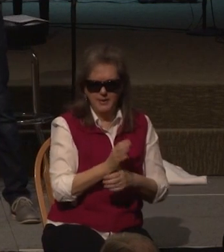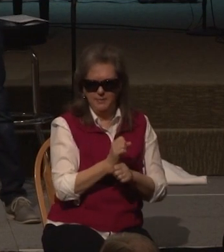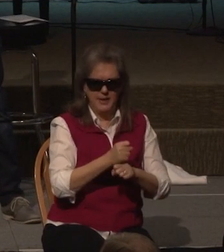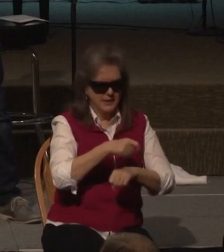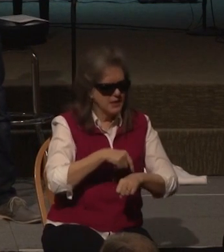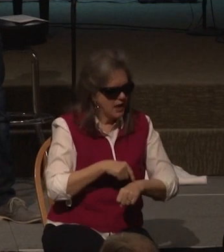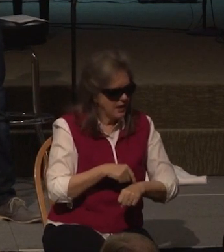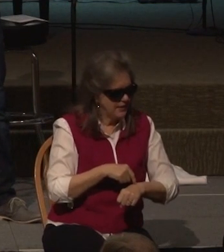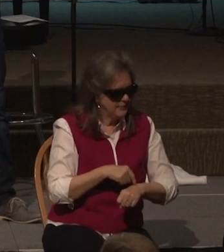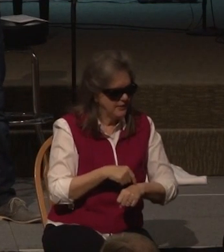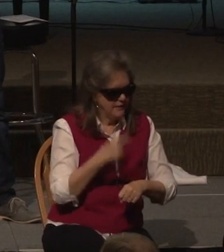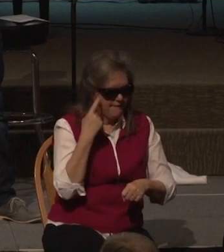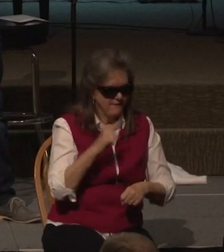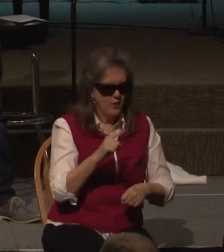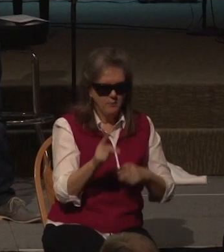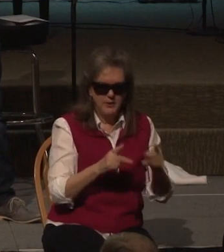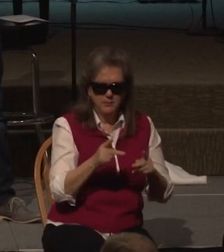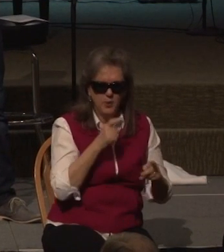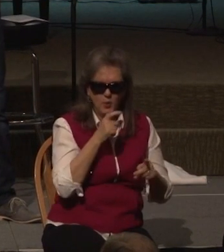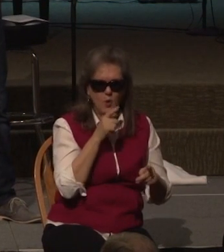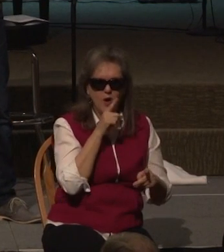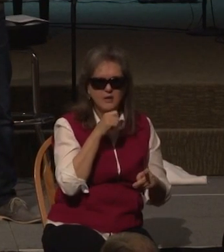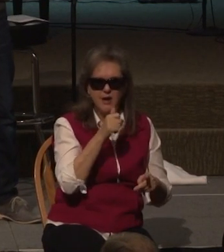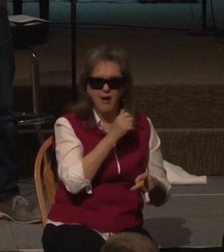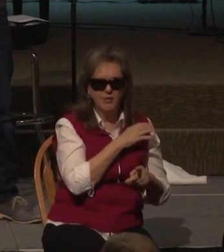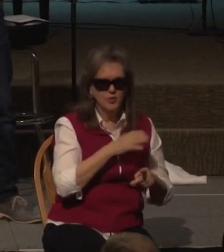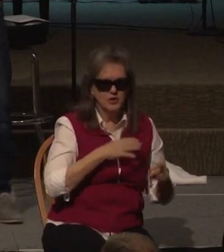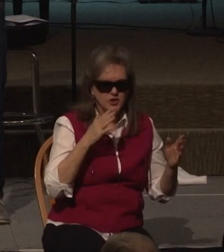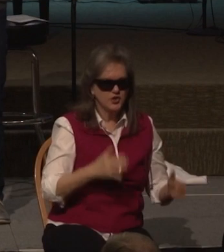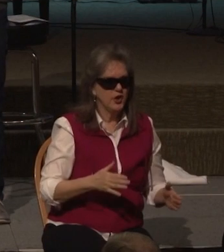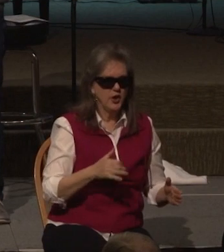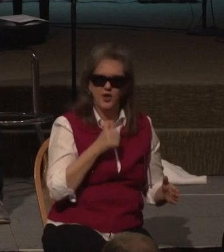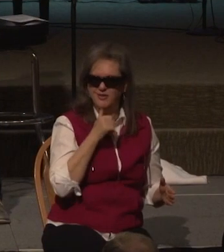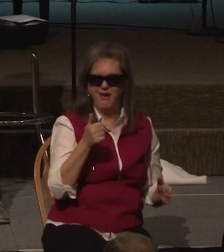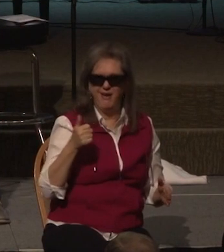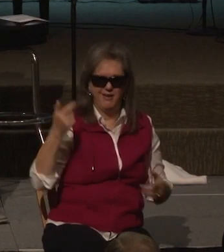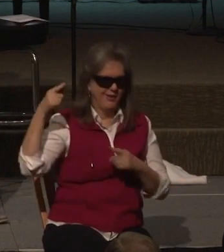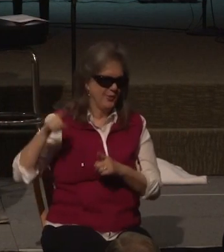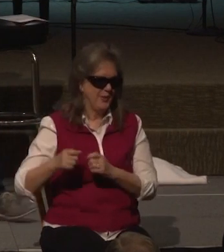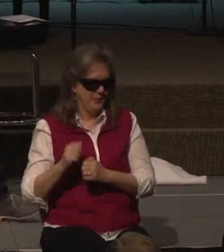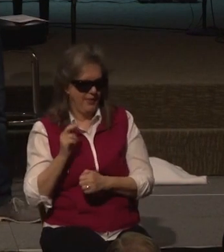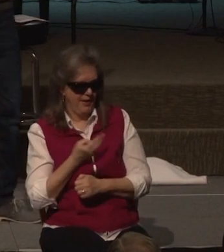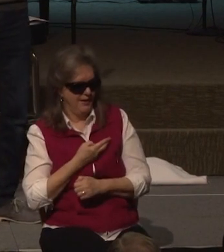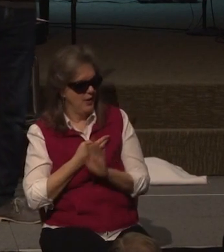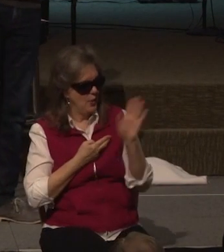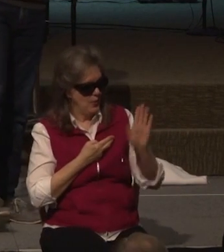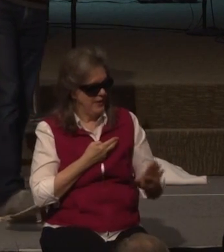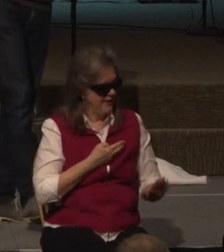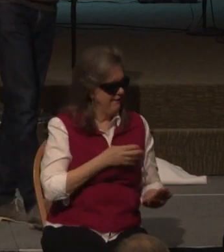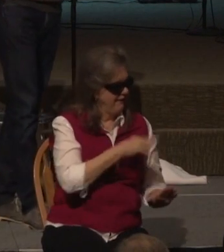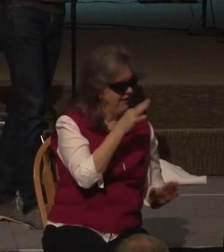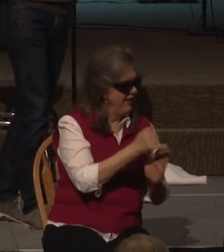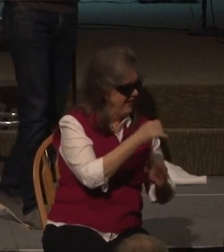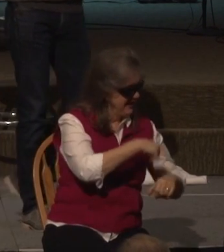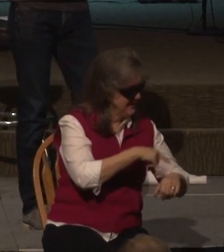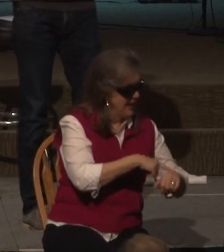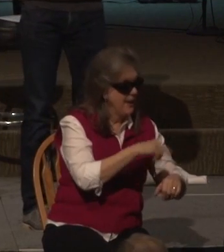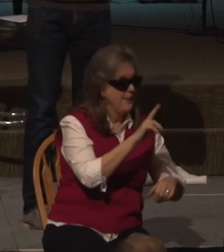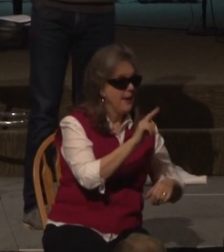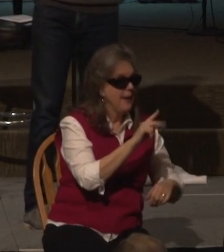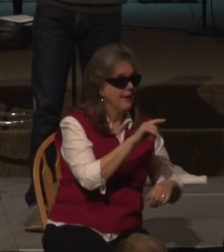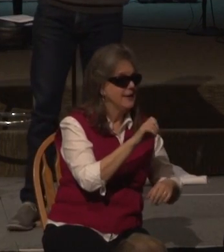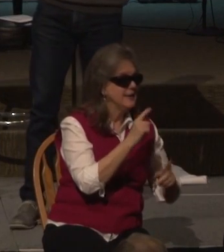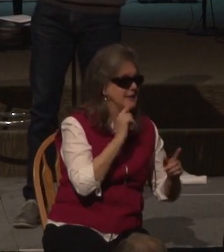time for people who are not Christians, who don't align their worldview to ours, right? We will never really find that time unless it's